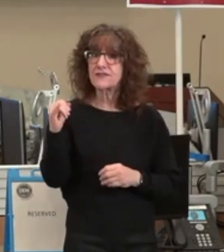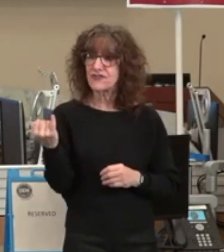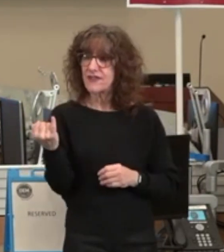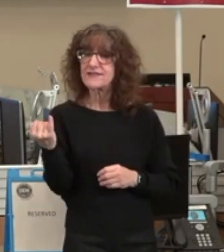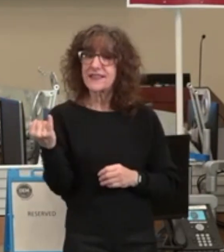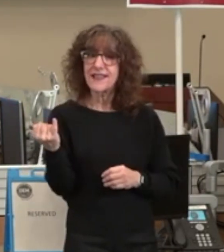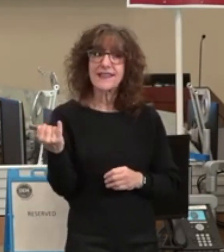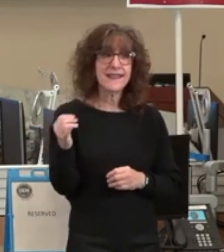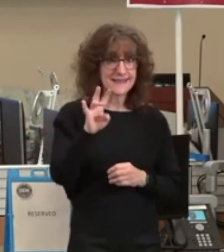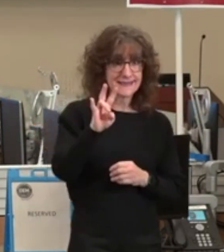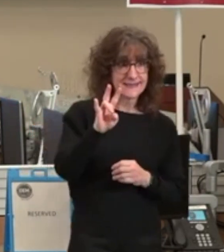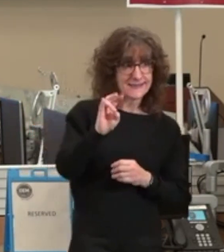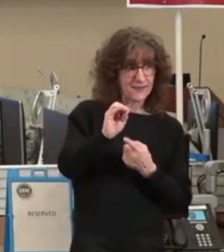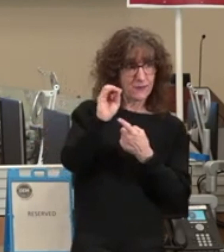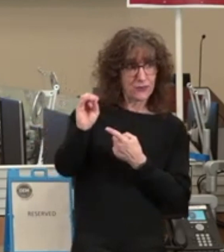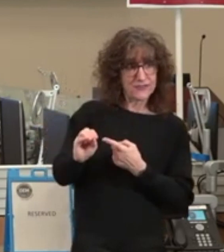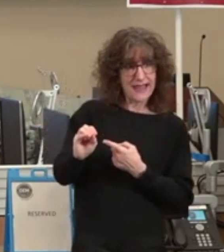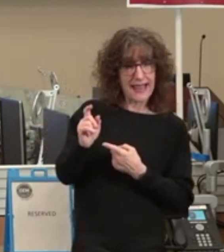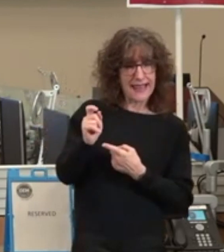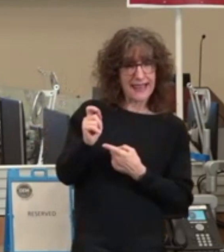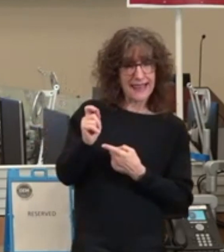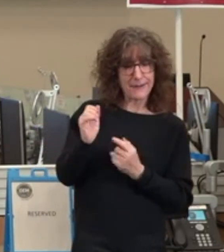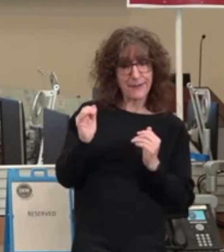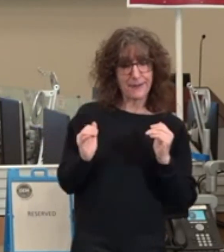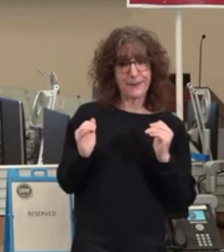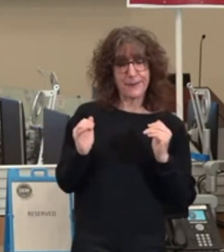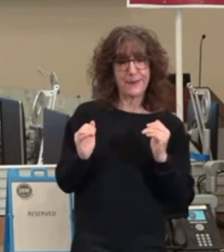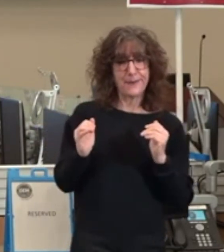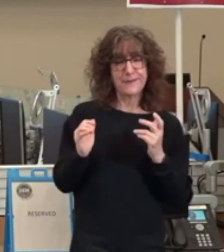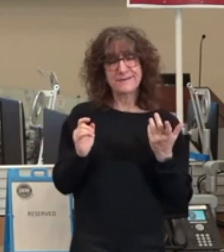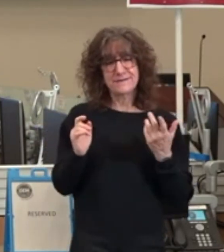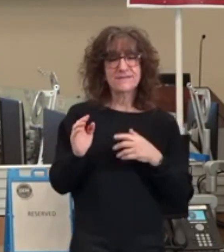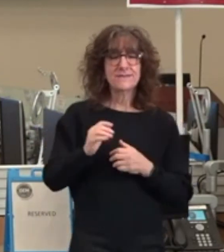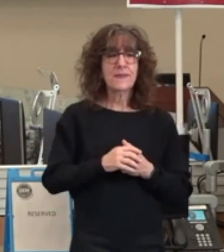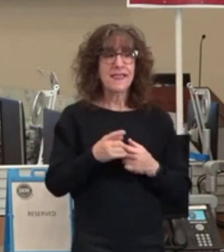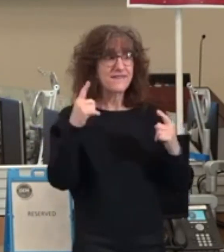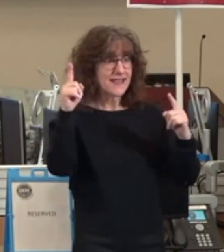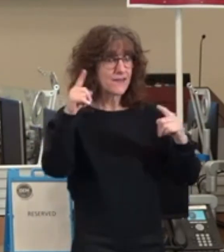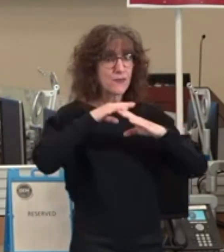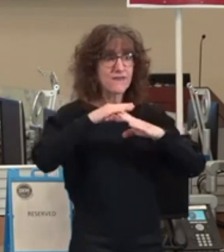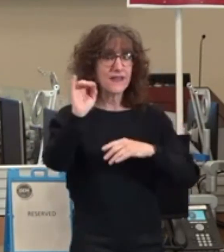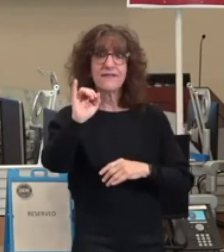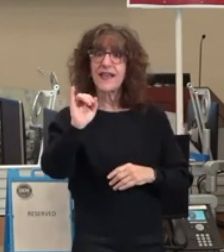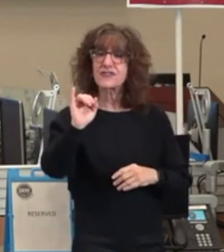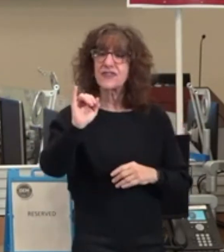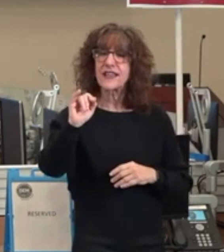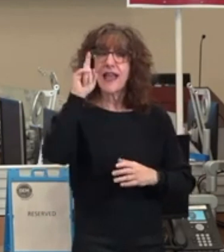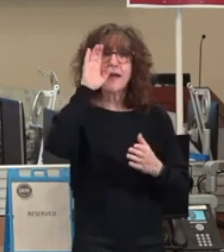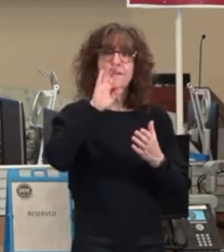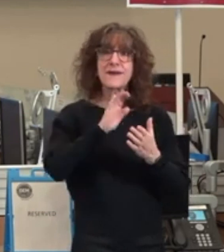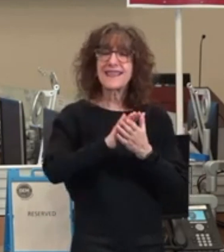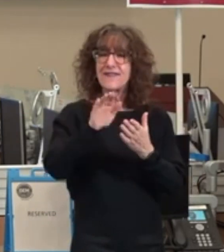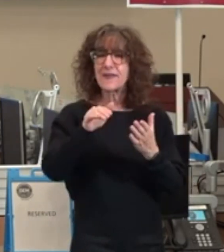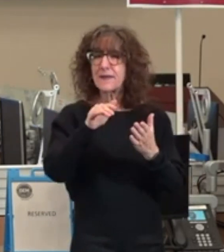Johnson, while it's 70%, a little bit north of 70% effective at preventing infection, I believe it's